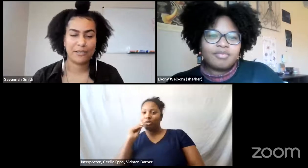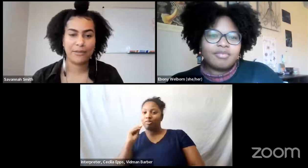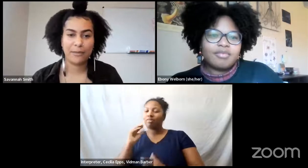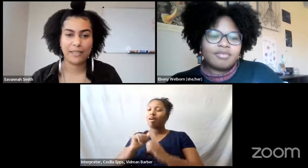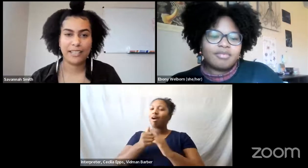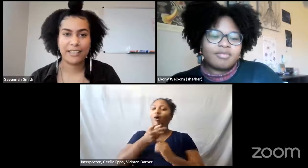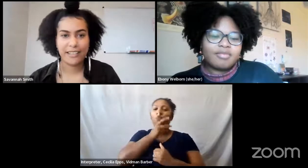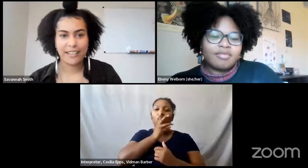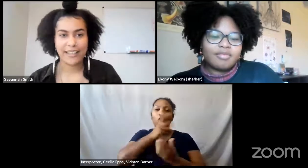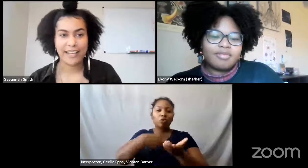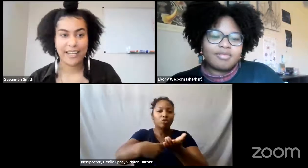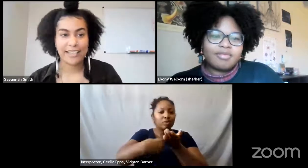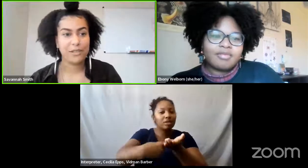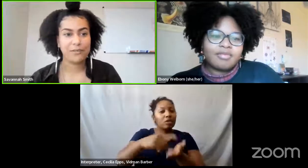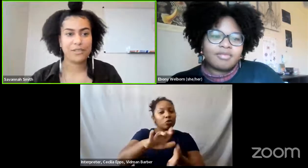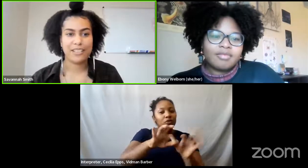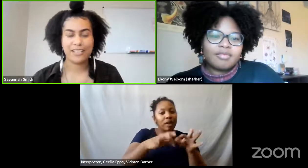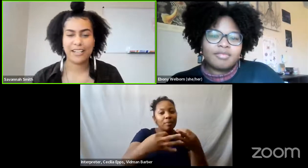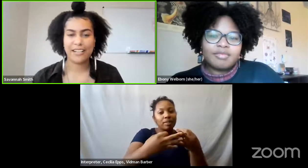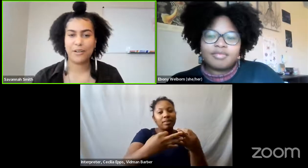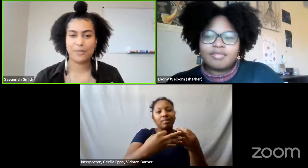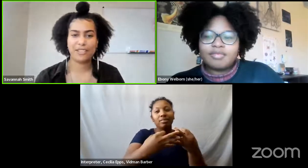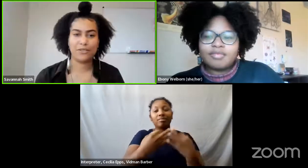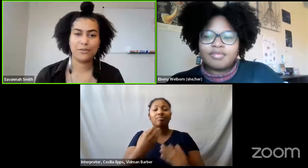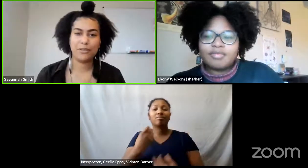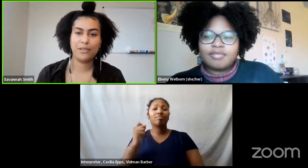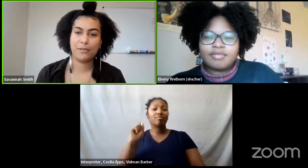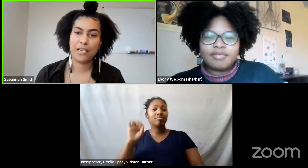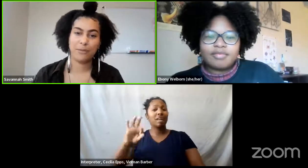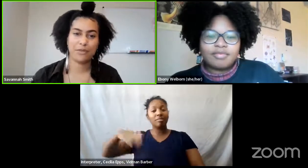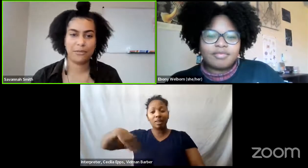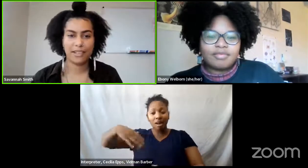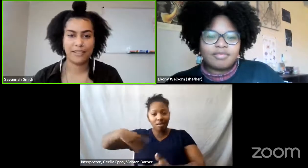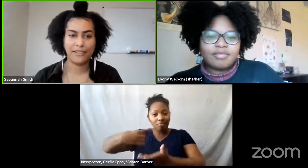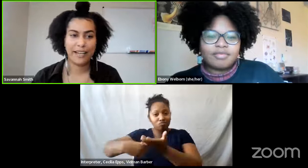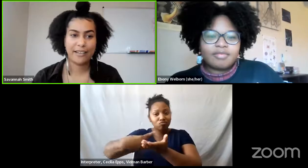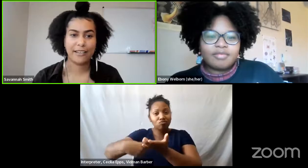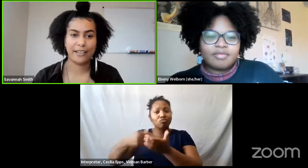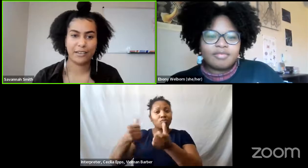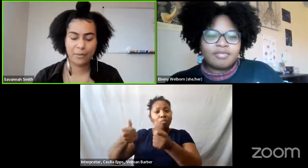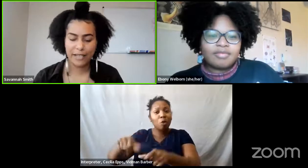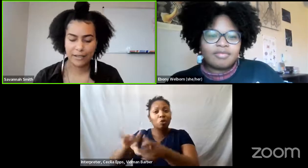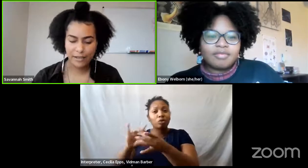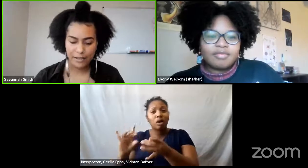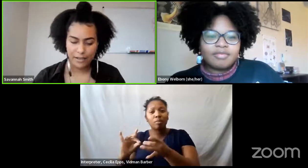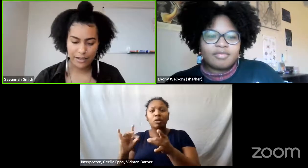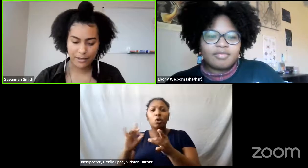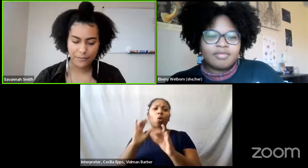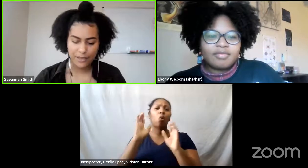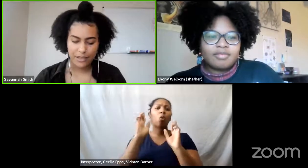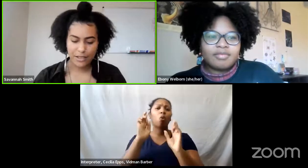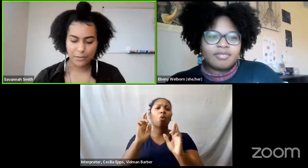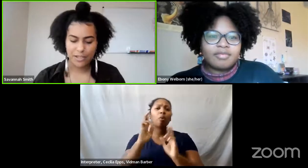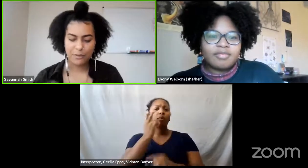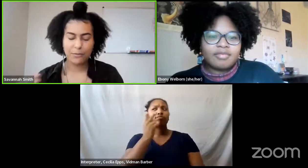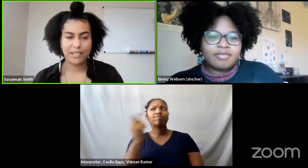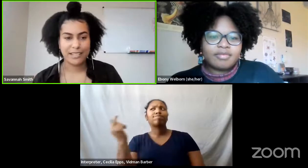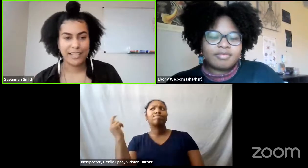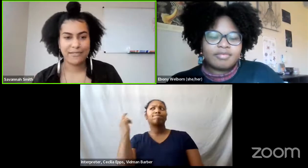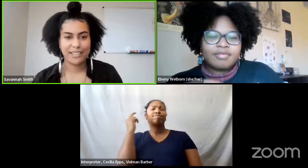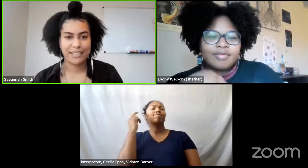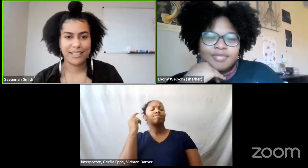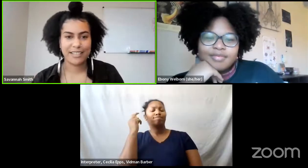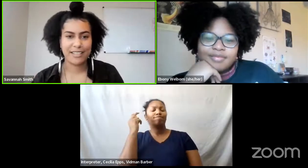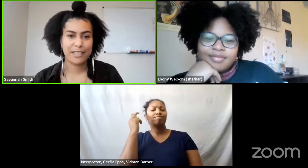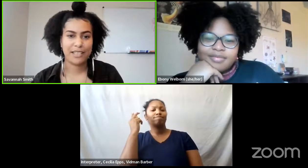talked about in your family. And even if you didn't share, I hope that you were able to reflect on that a little bit. The reason we